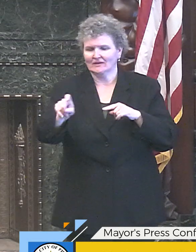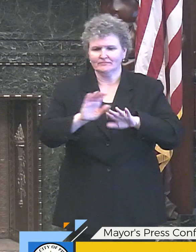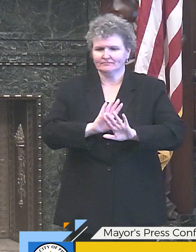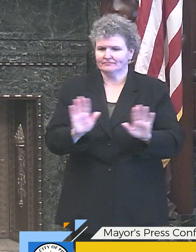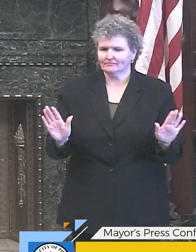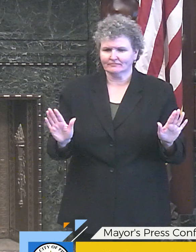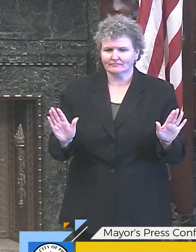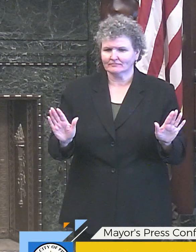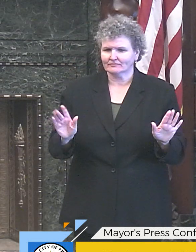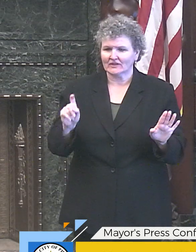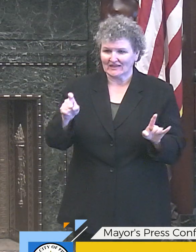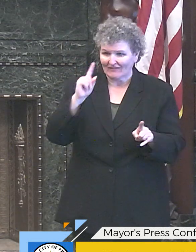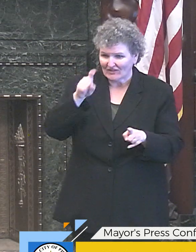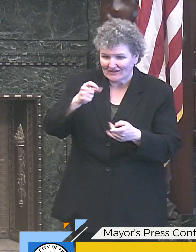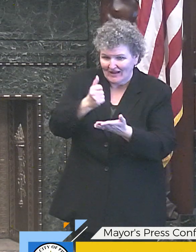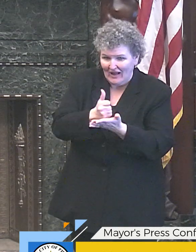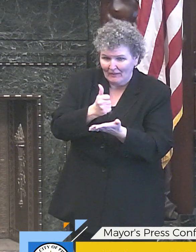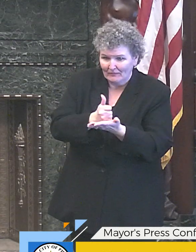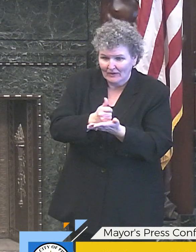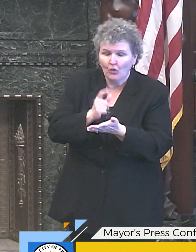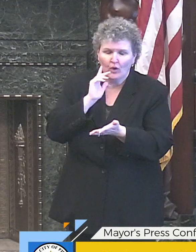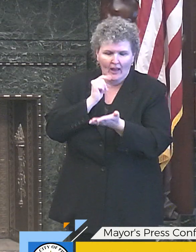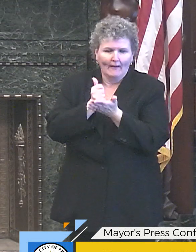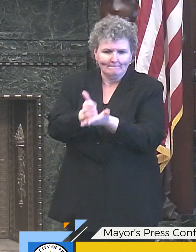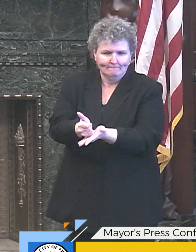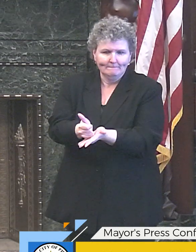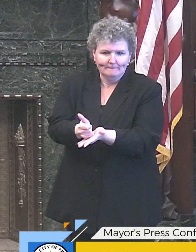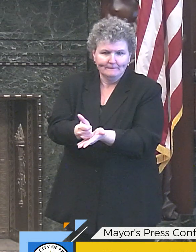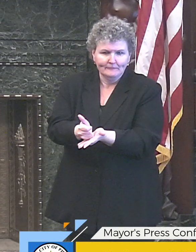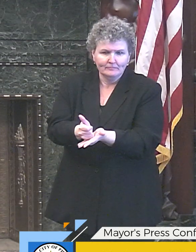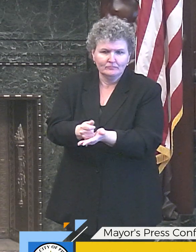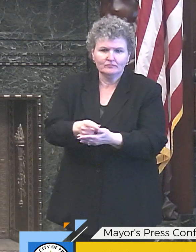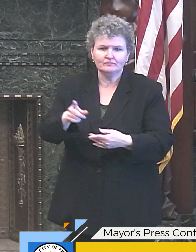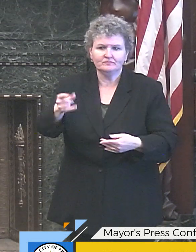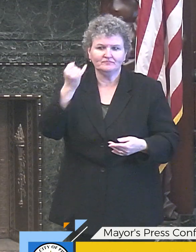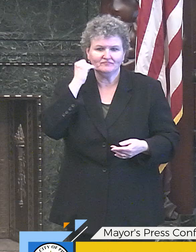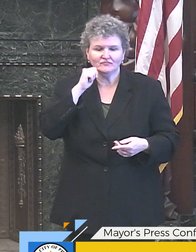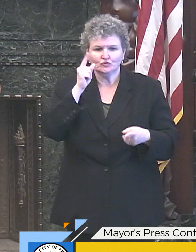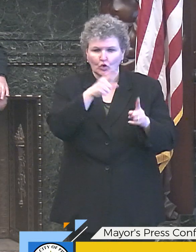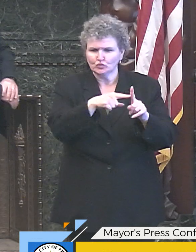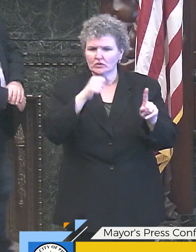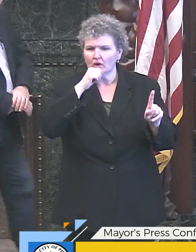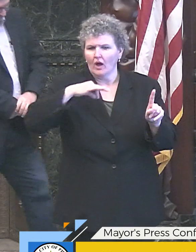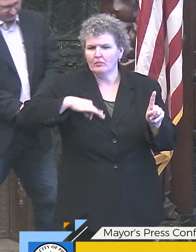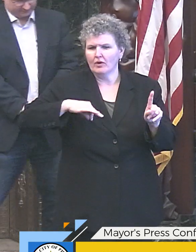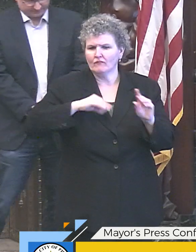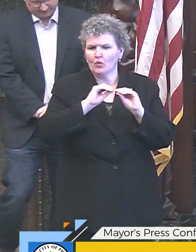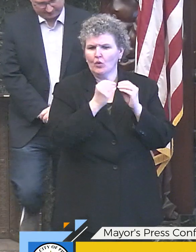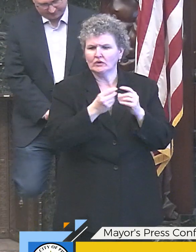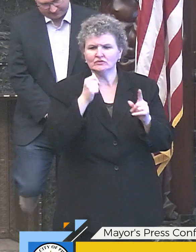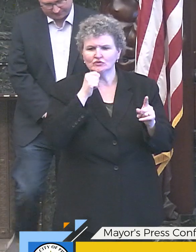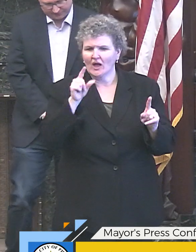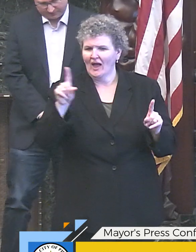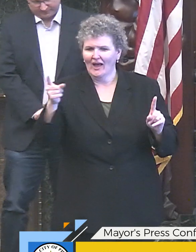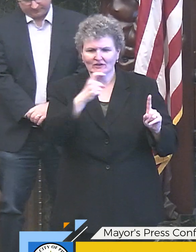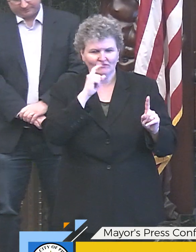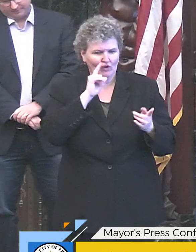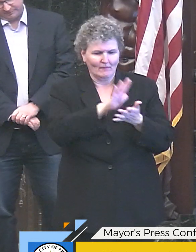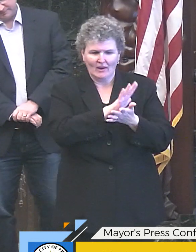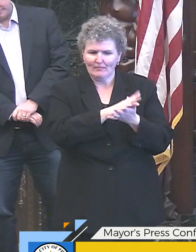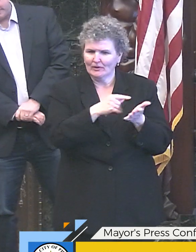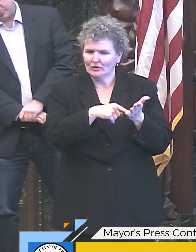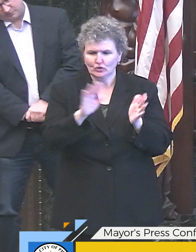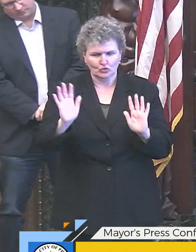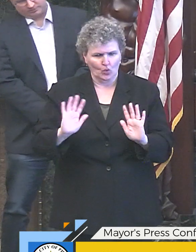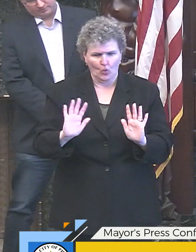help directly to a nonprofit that's providing assistance, they're not going to ask either. These are human beings who are suffering potentially with the